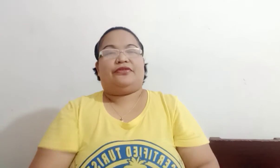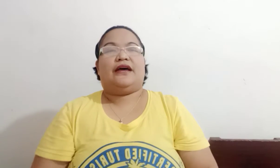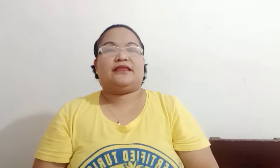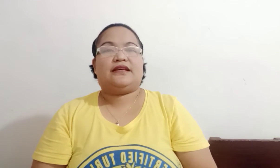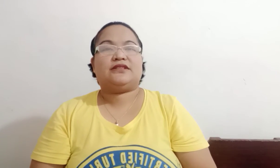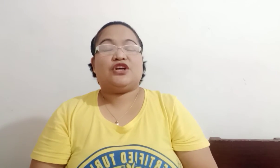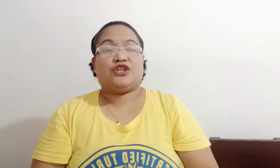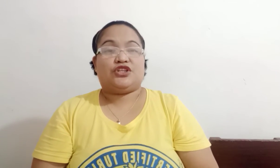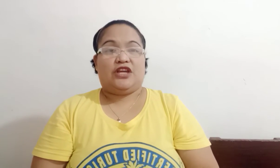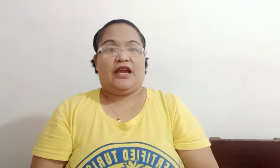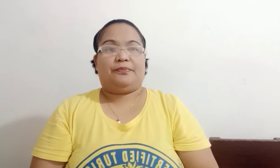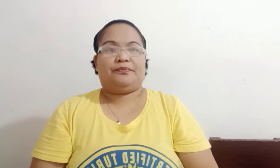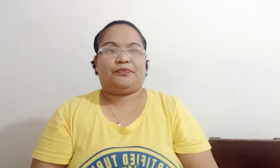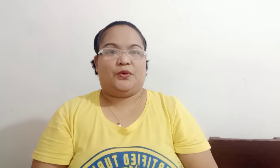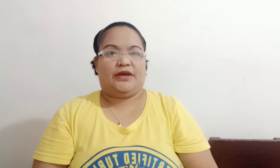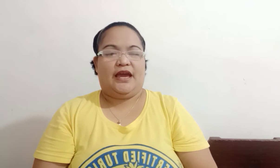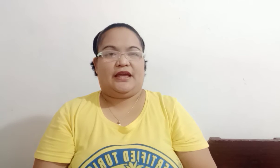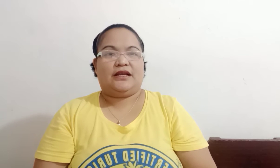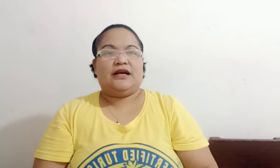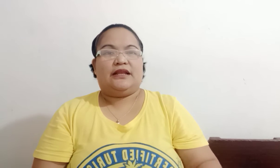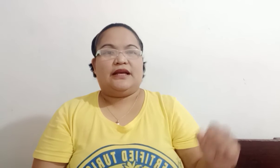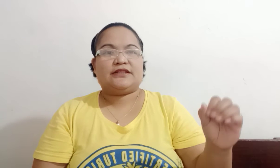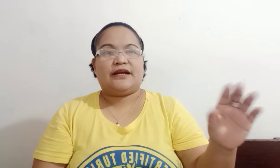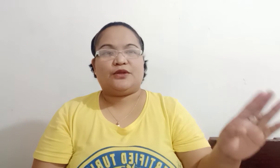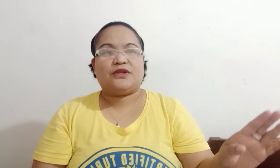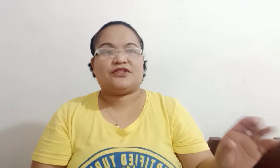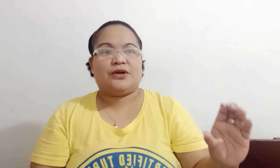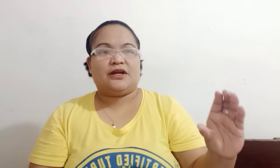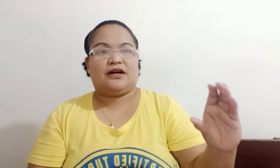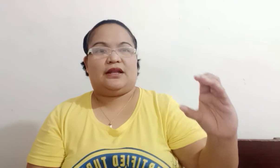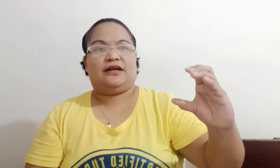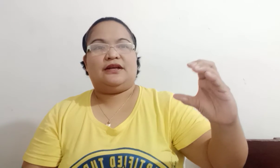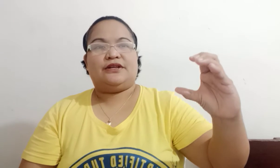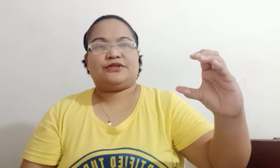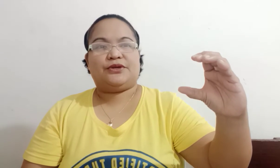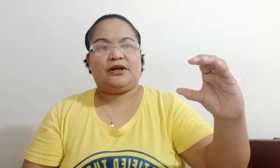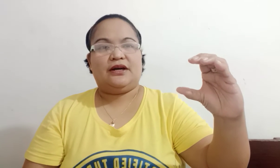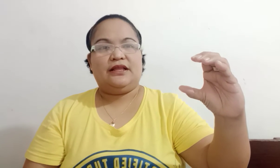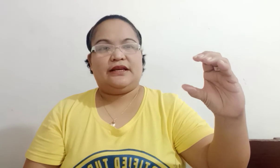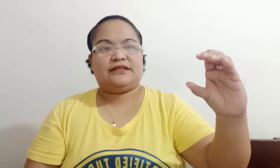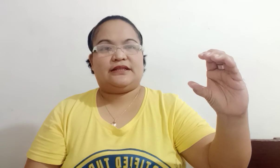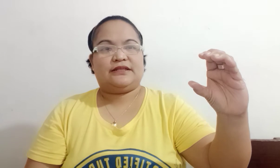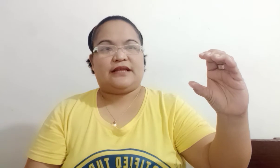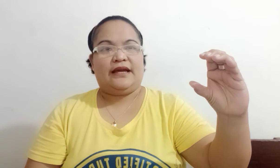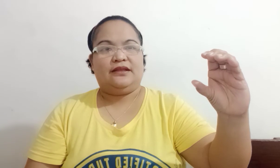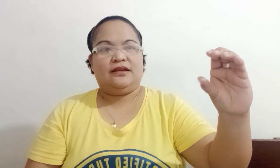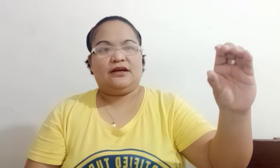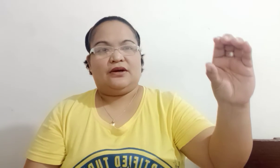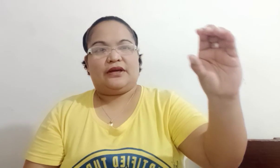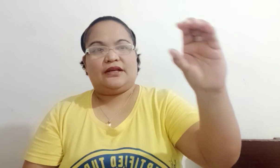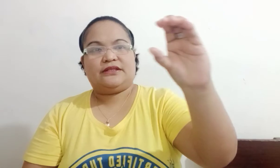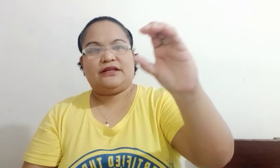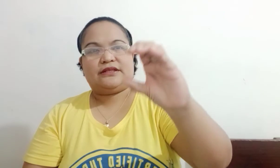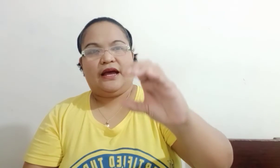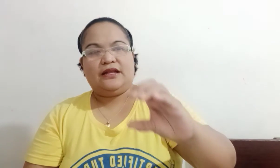that is shape. Okay, let's start with circle. Circle is C sign. Okay, C sign,